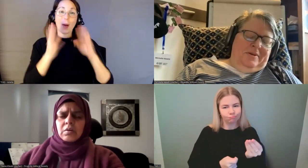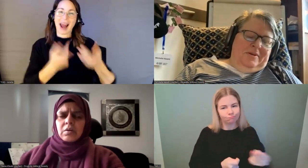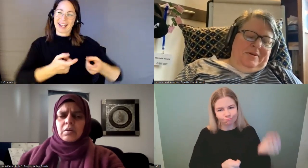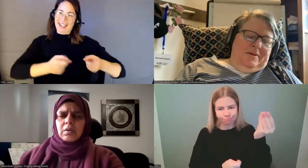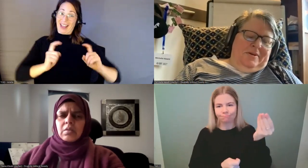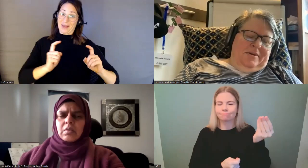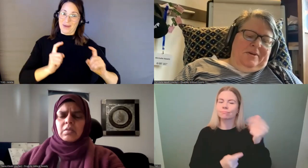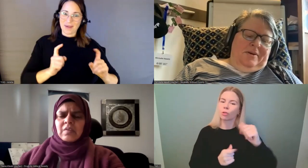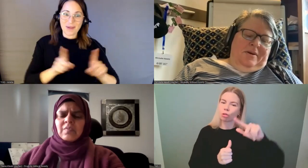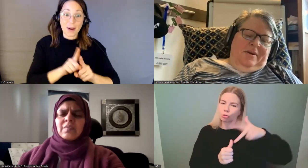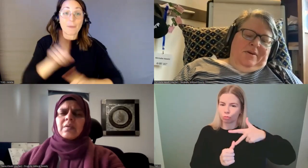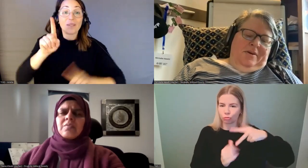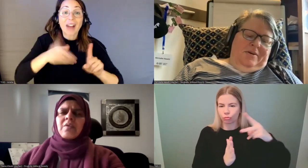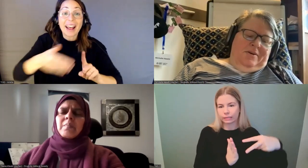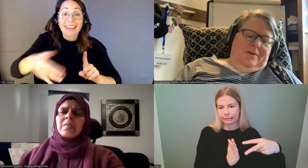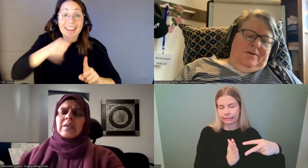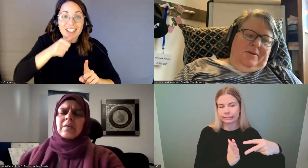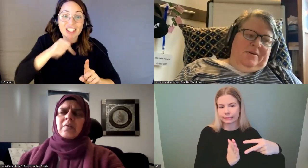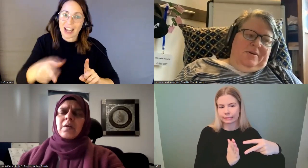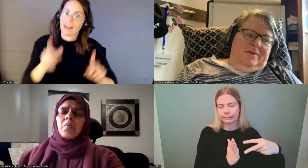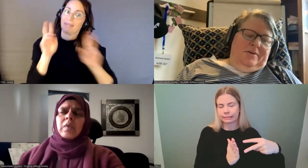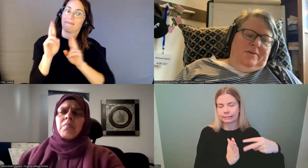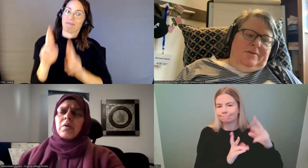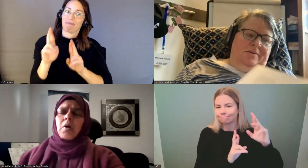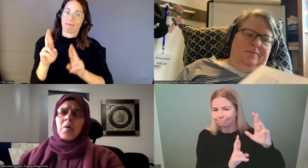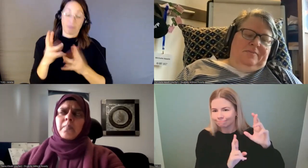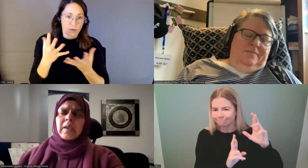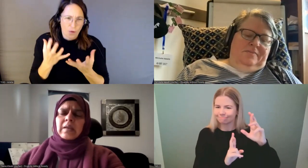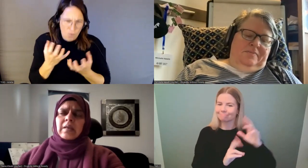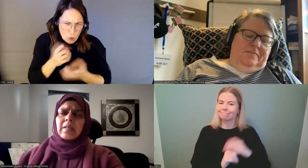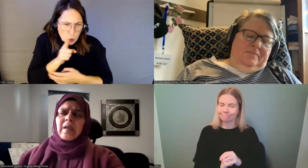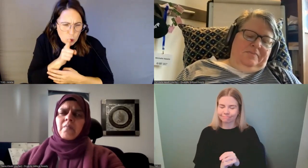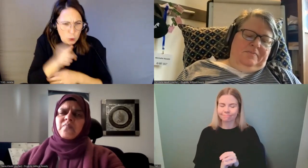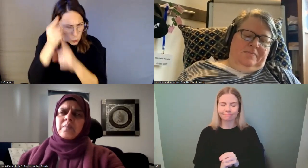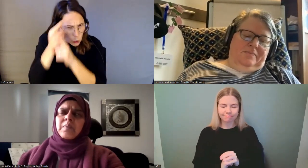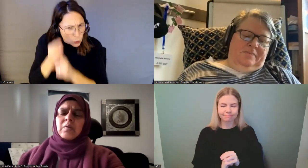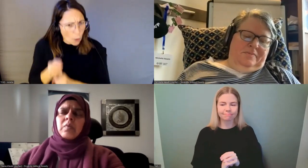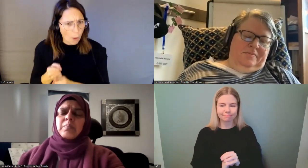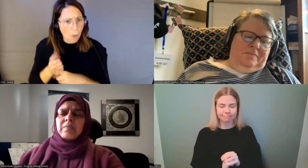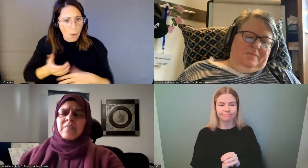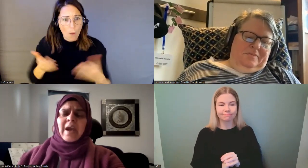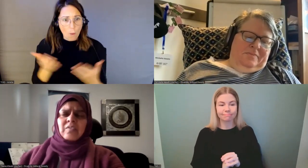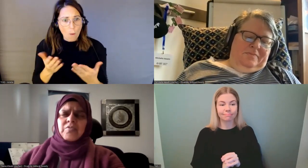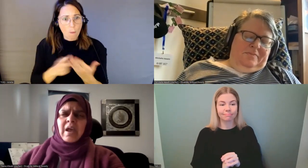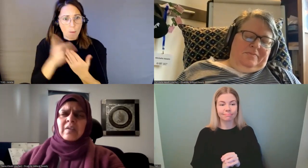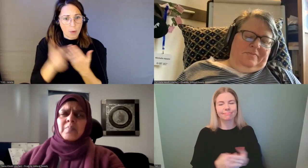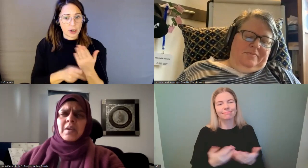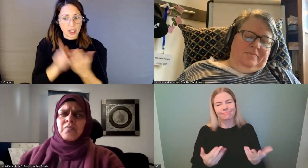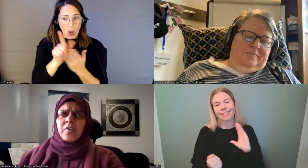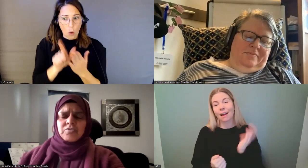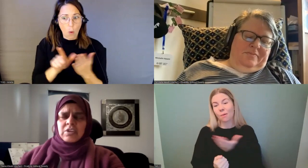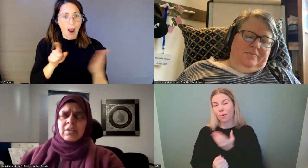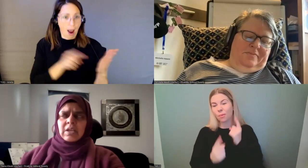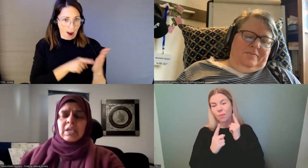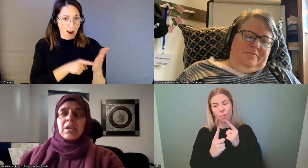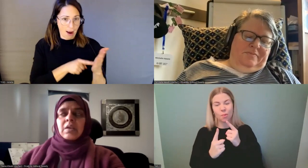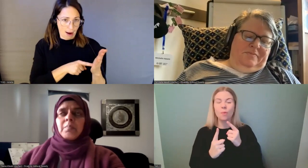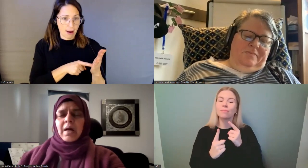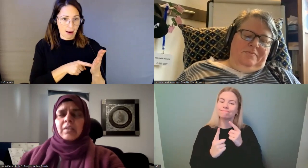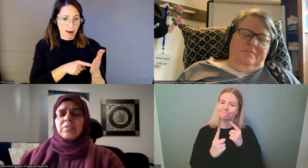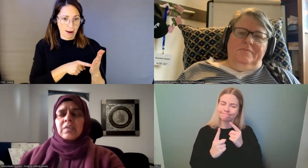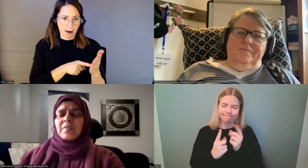ensure this time of the year. We were hoping that the bill would be fast-tracked, but